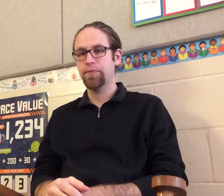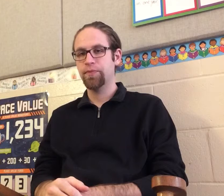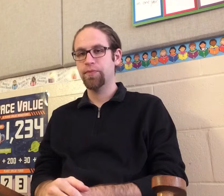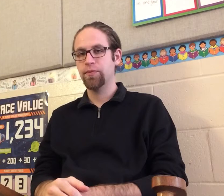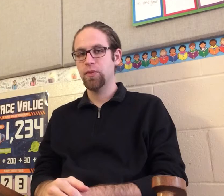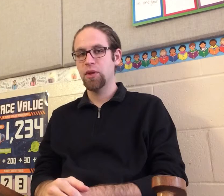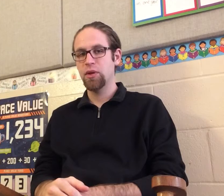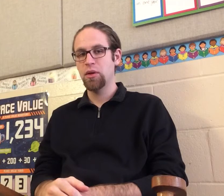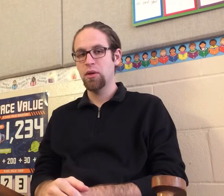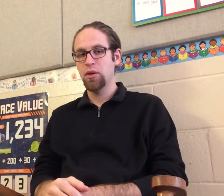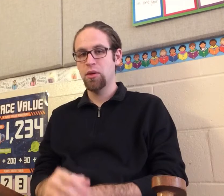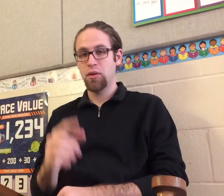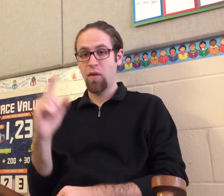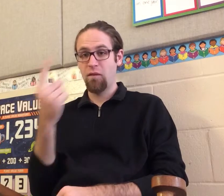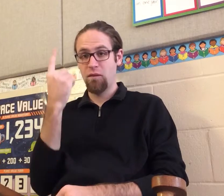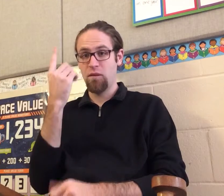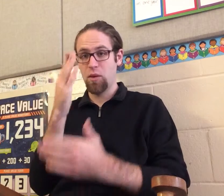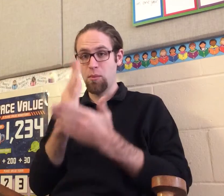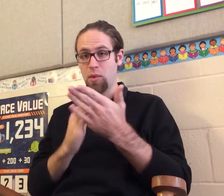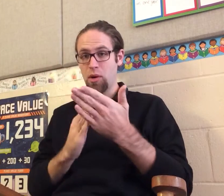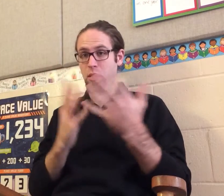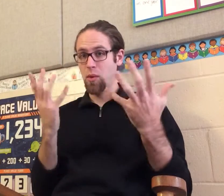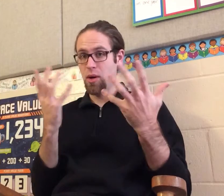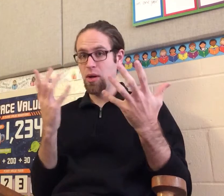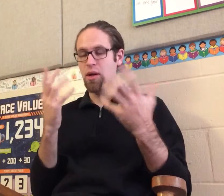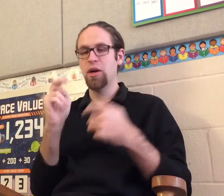The first part to develop is the chick's nervous system.